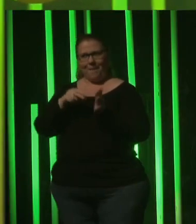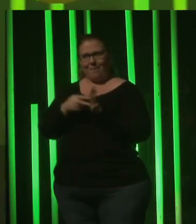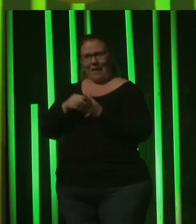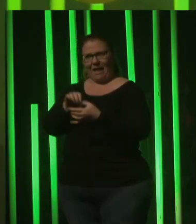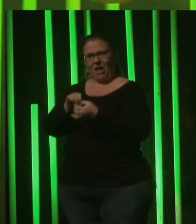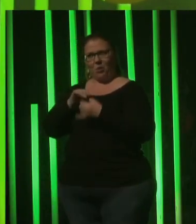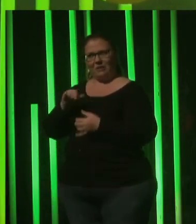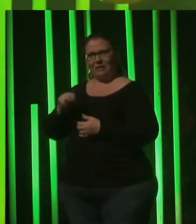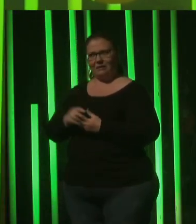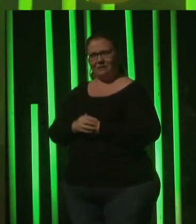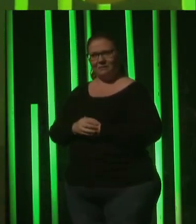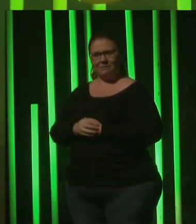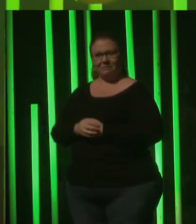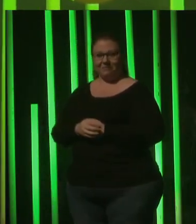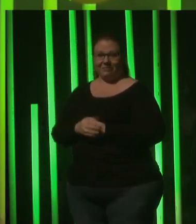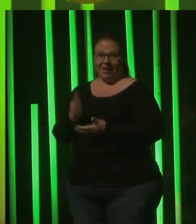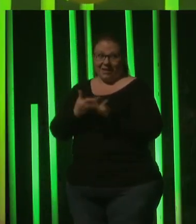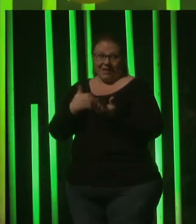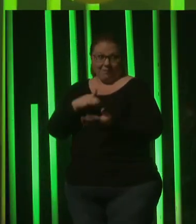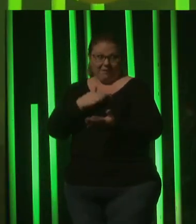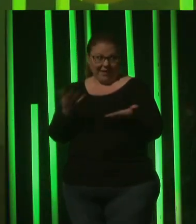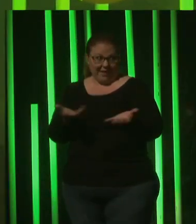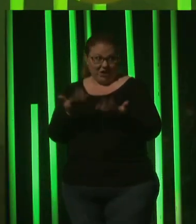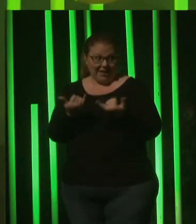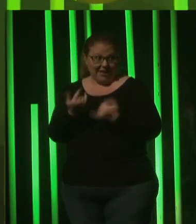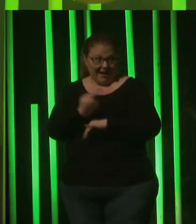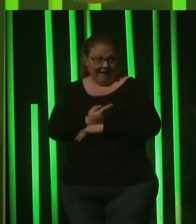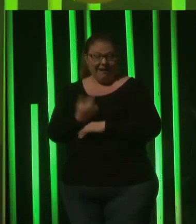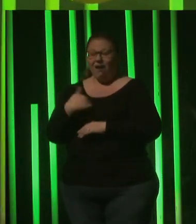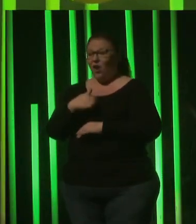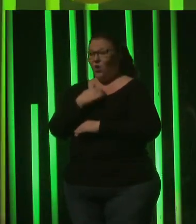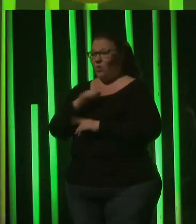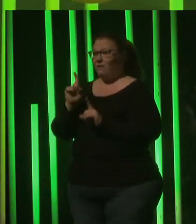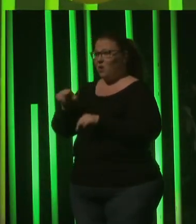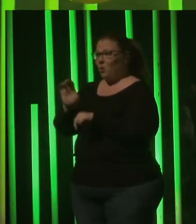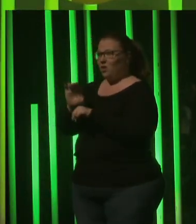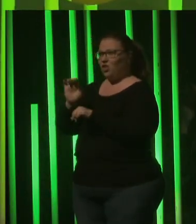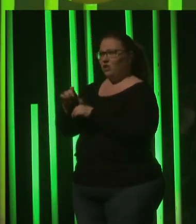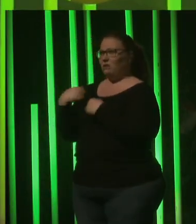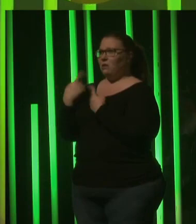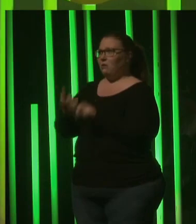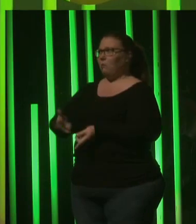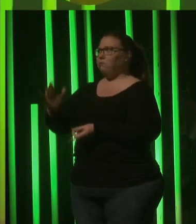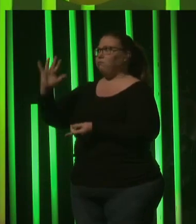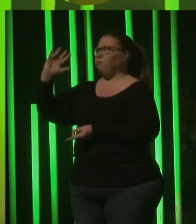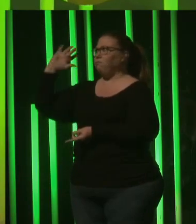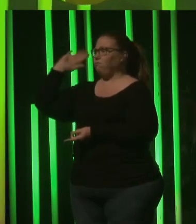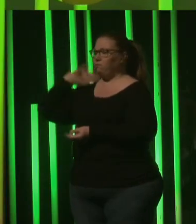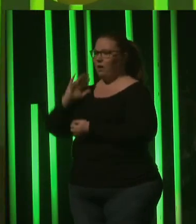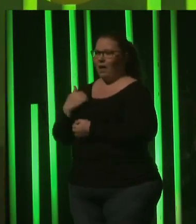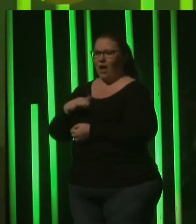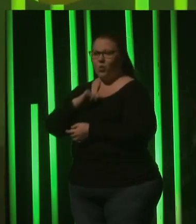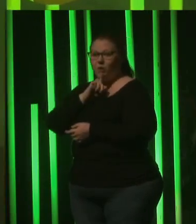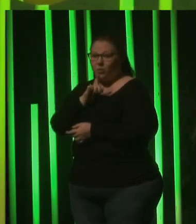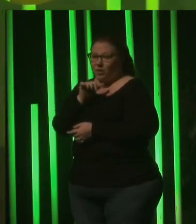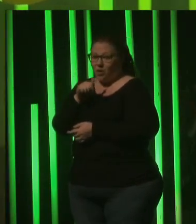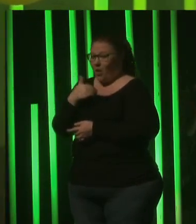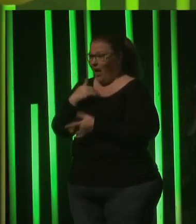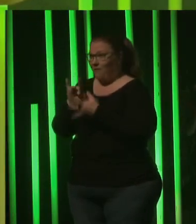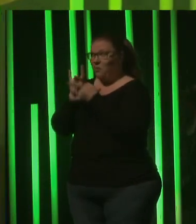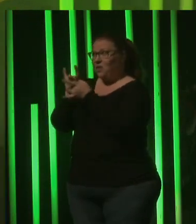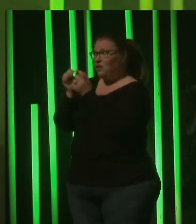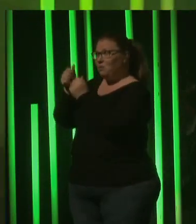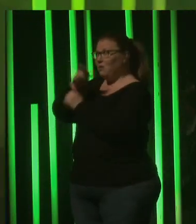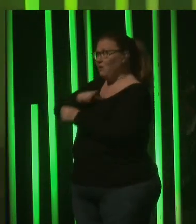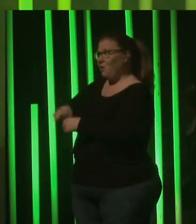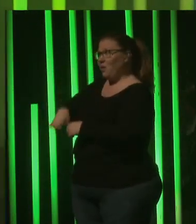word. There are some of us here today. We have been going to church for a long time, and we really don't have a relationship with